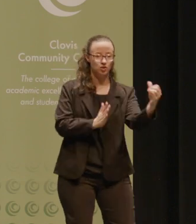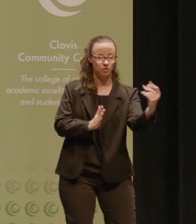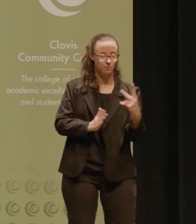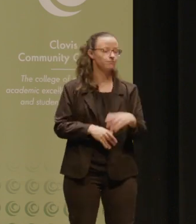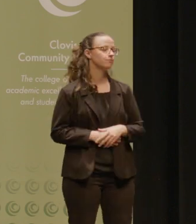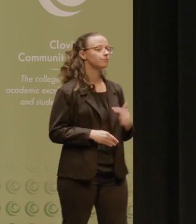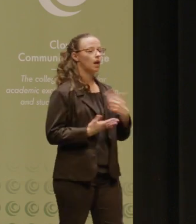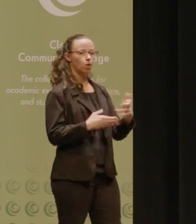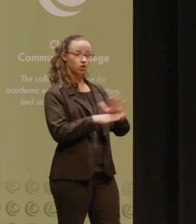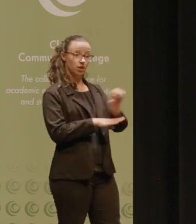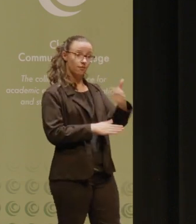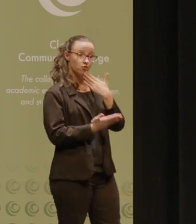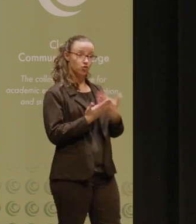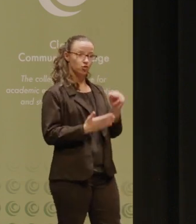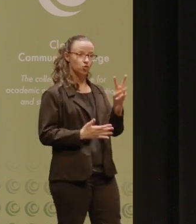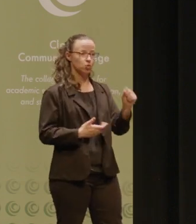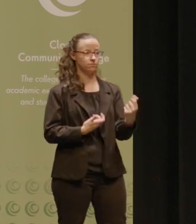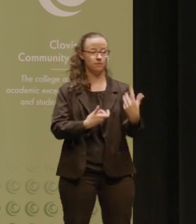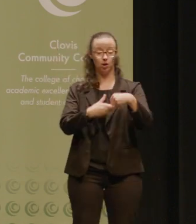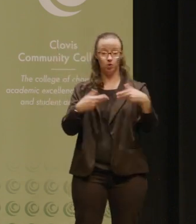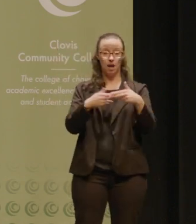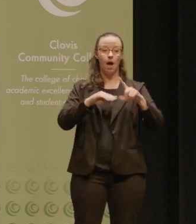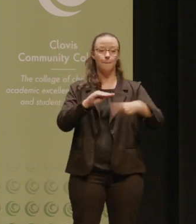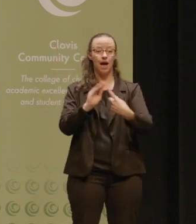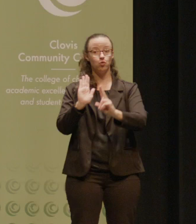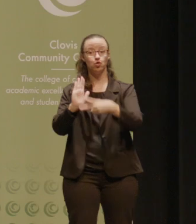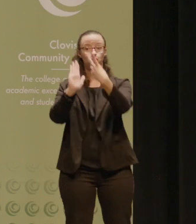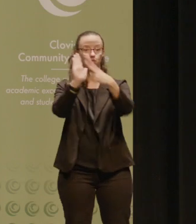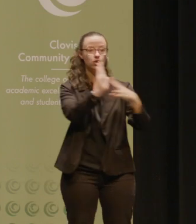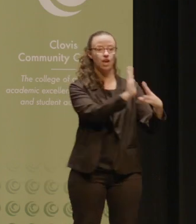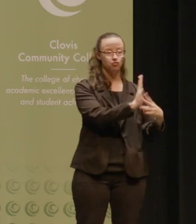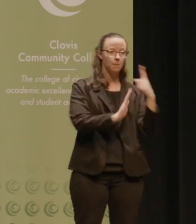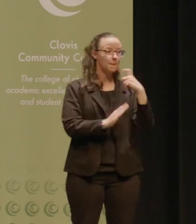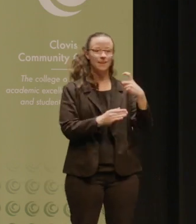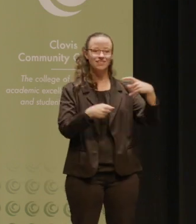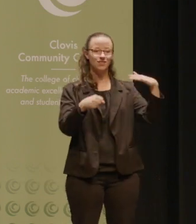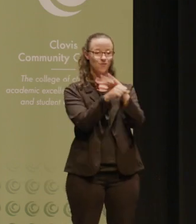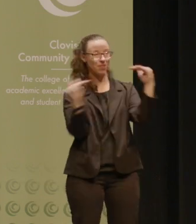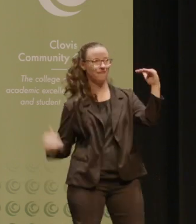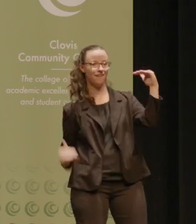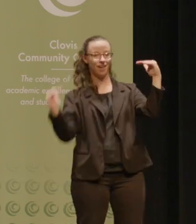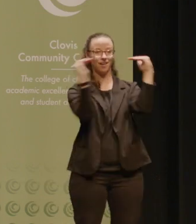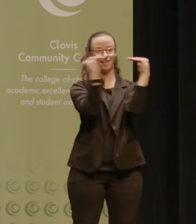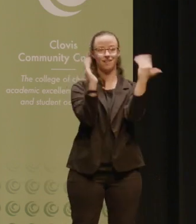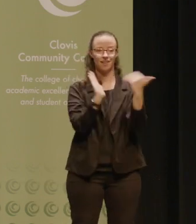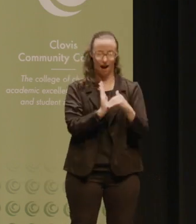another good piece of news. I include this slide about dual enrollment because it's actually recovered fully. Let me say that